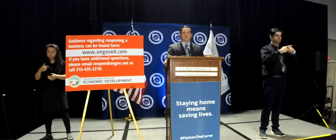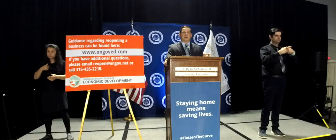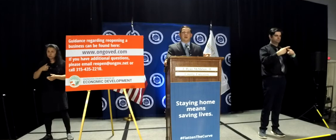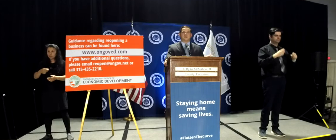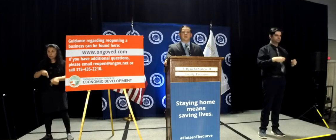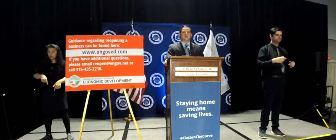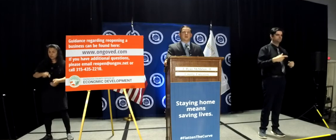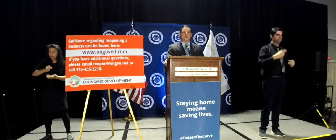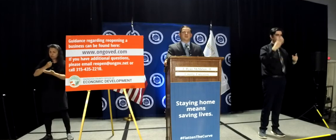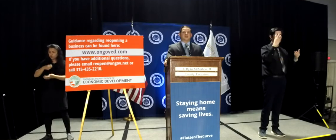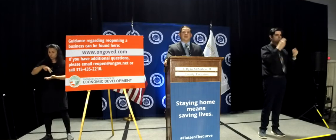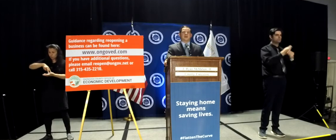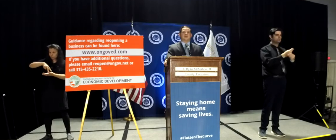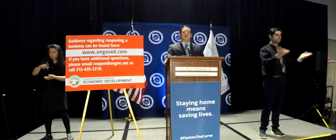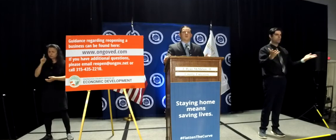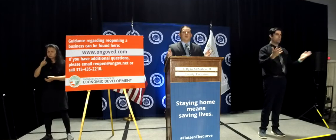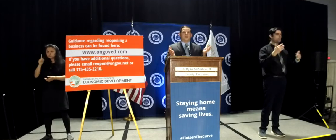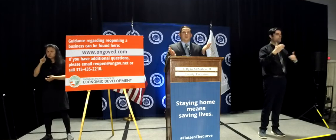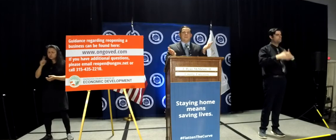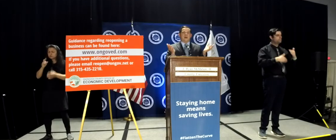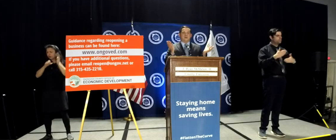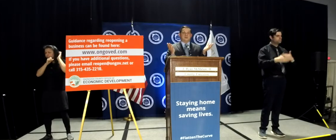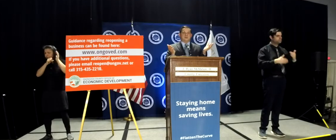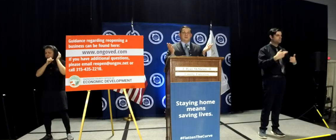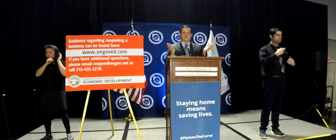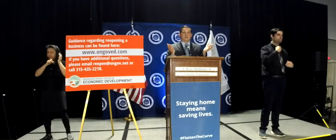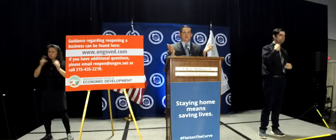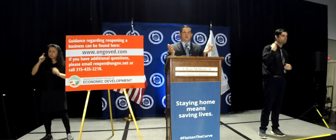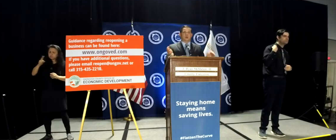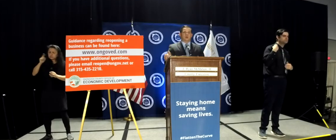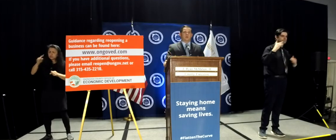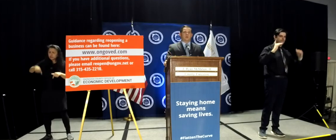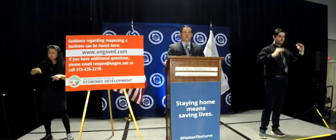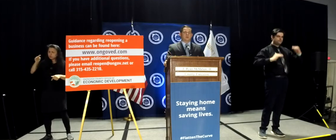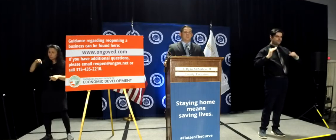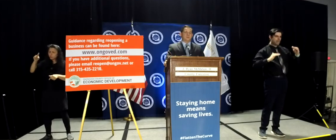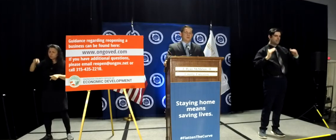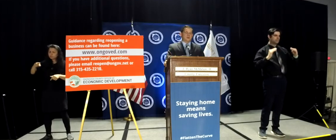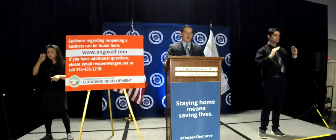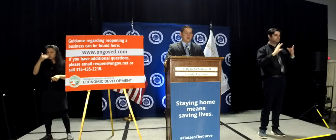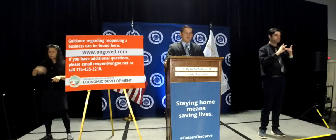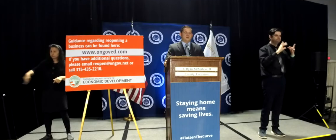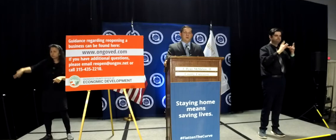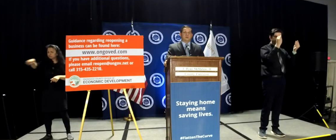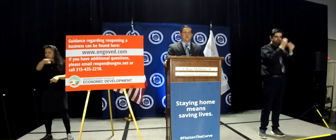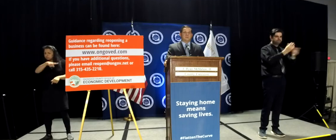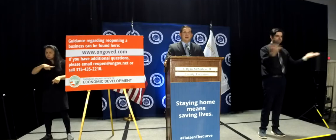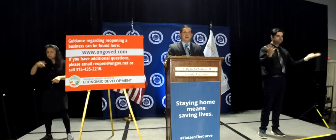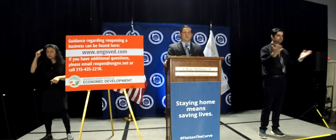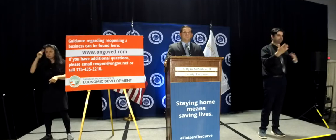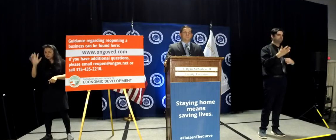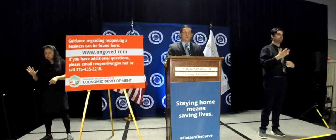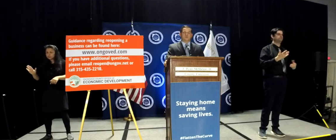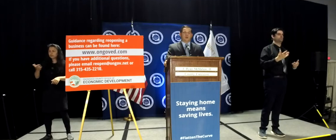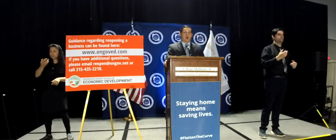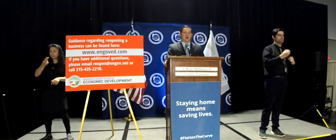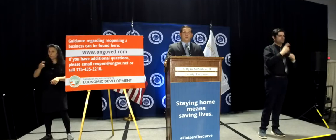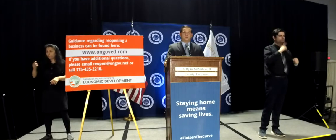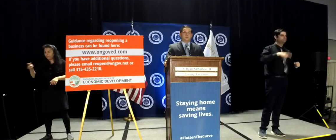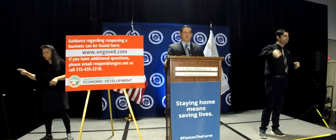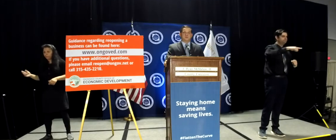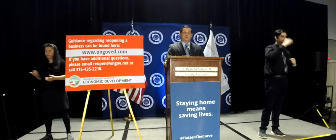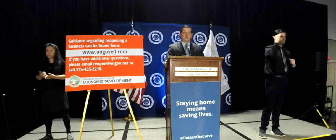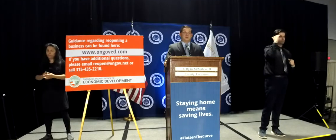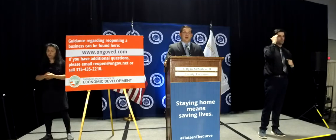They understand the progress. They understand where the balance is in central New York, where we need to be. If the public doesn't buy in, very